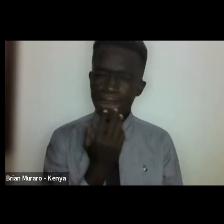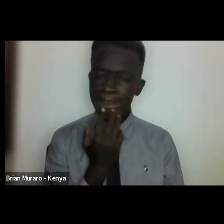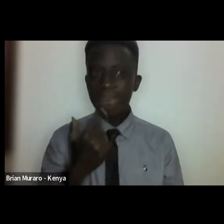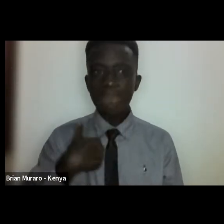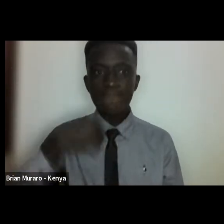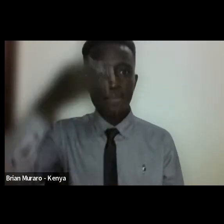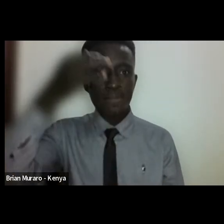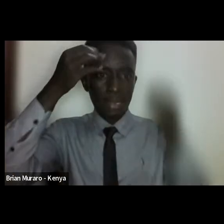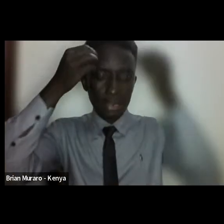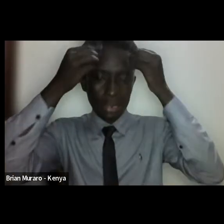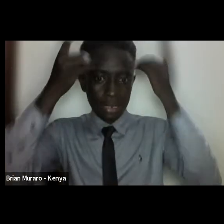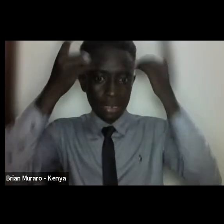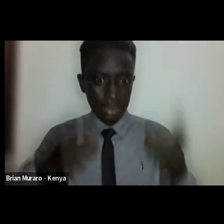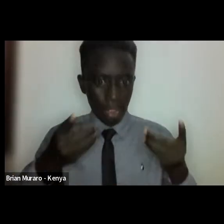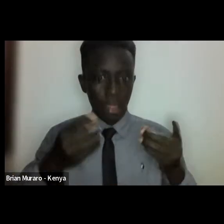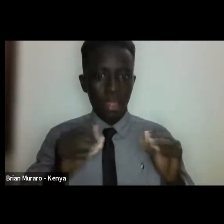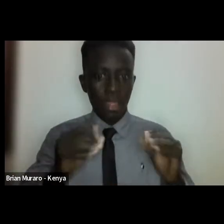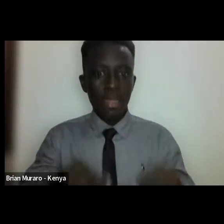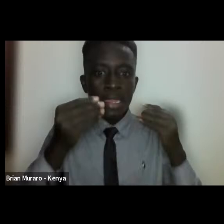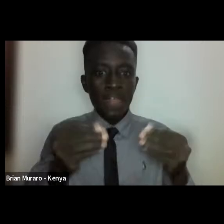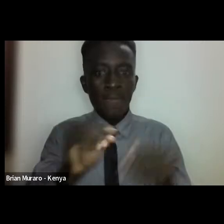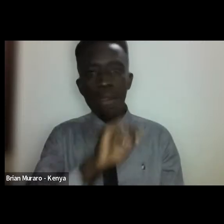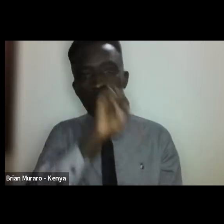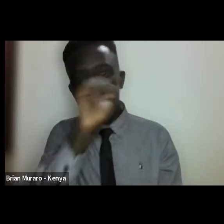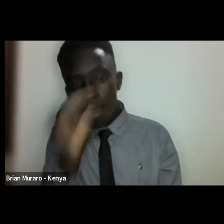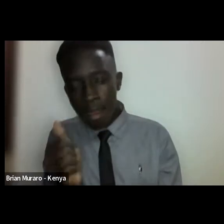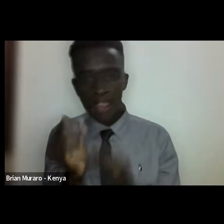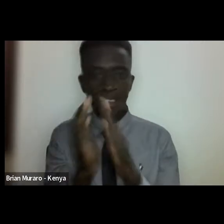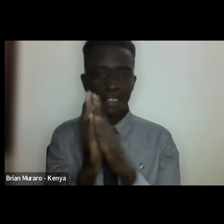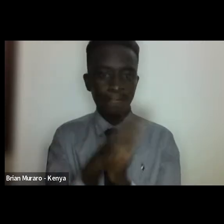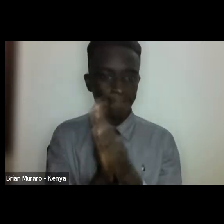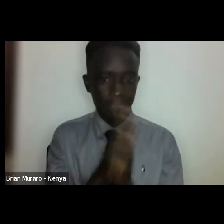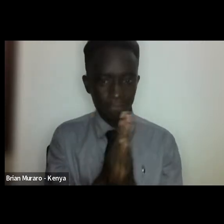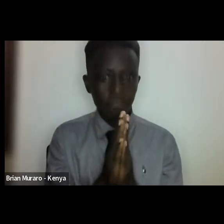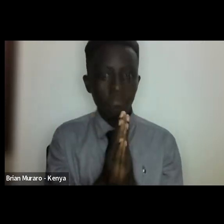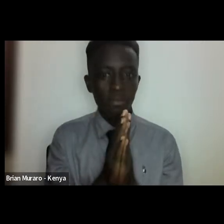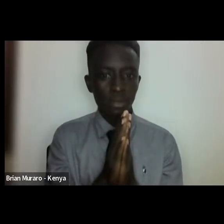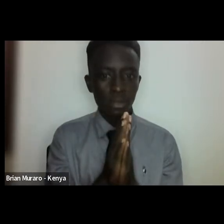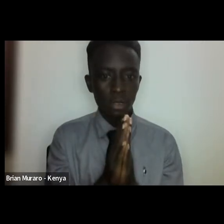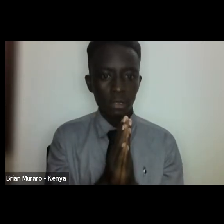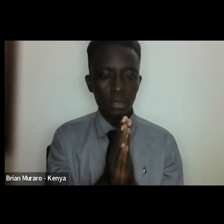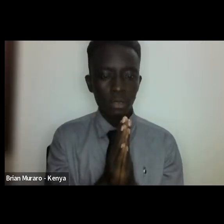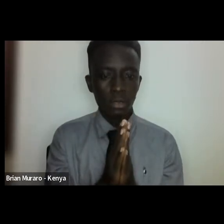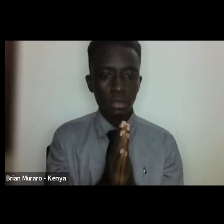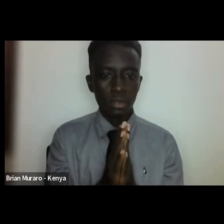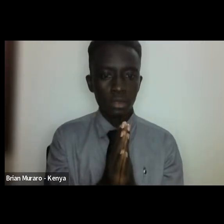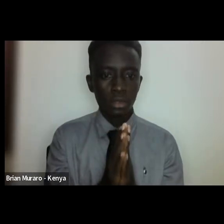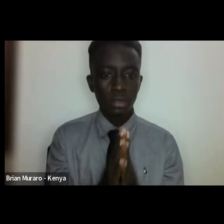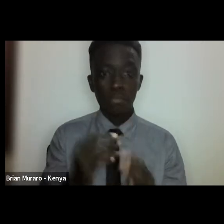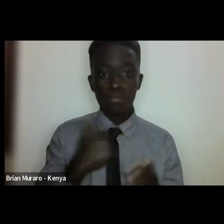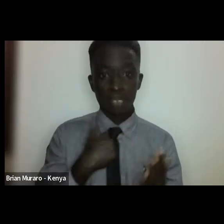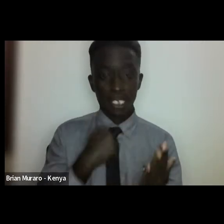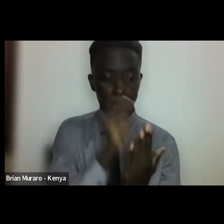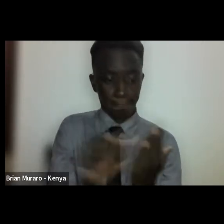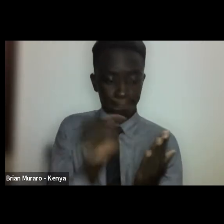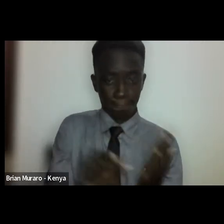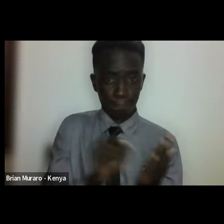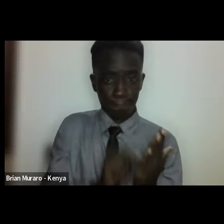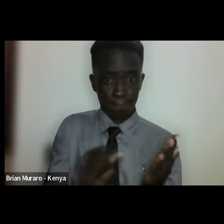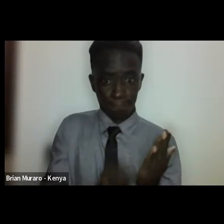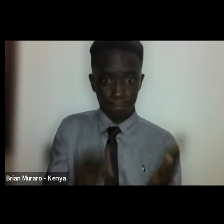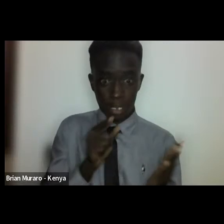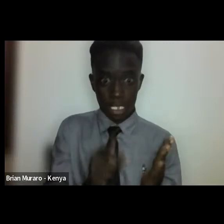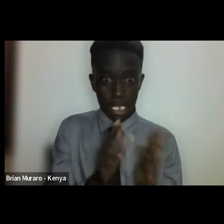narrative and start the debate. And so I wrote a book called Education and the Working